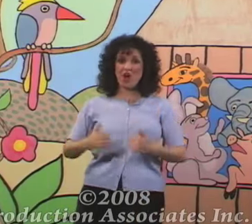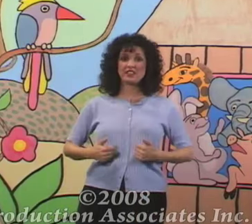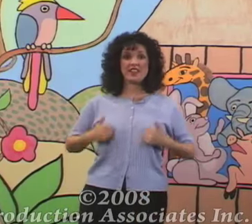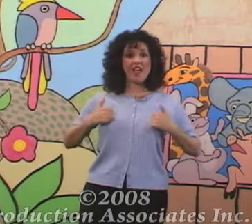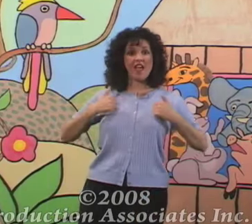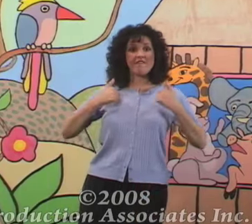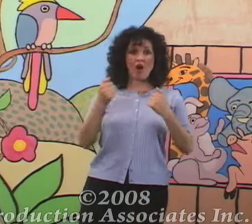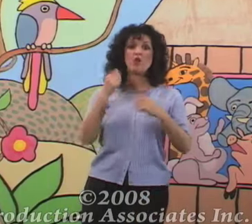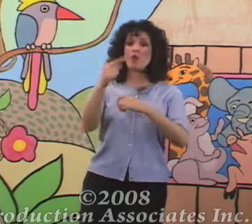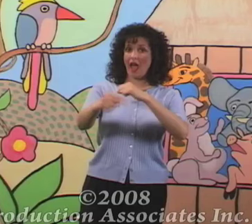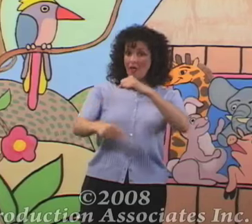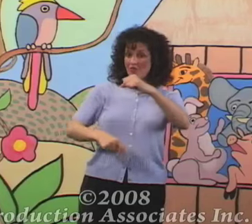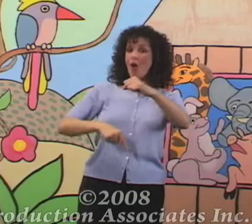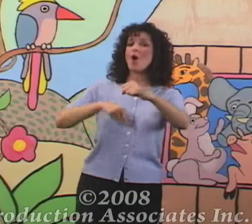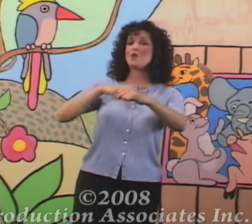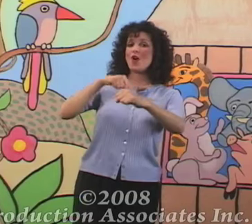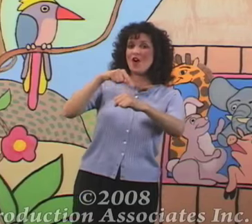live all around the world.